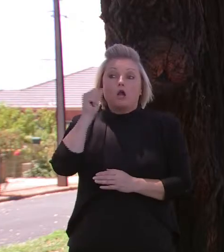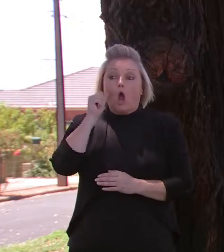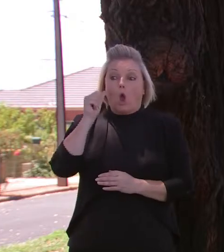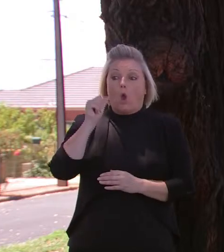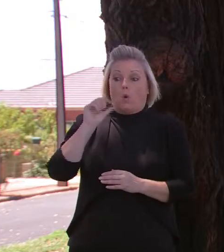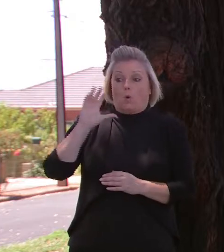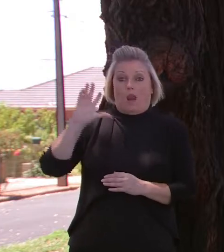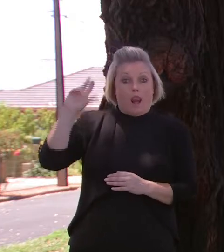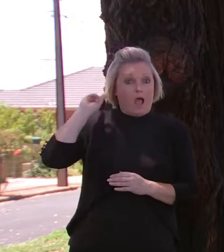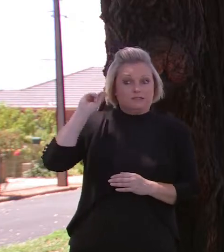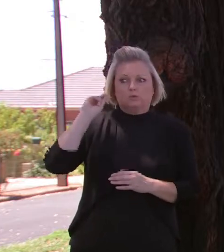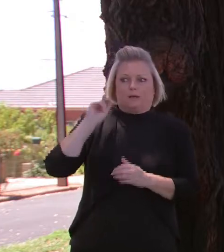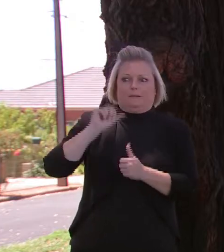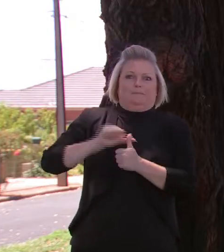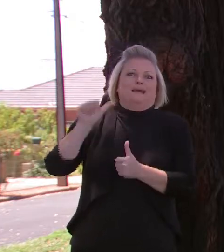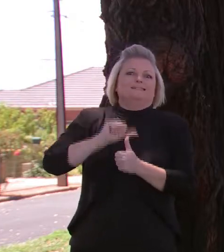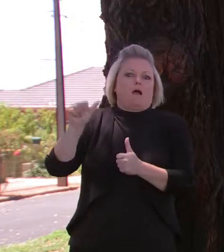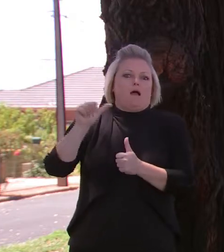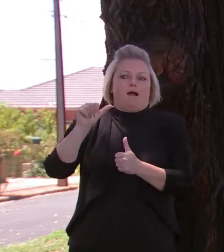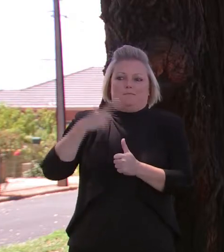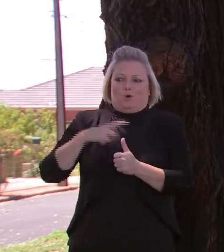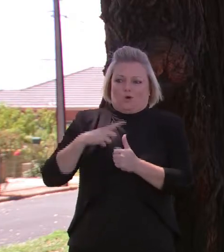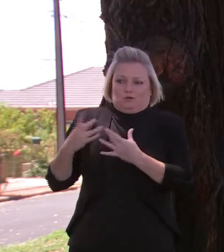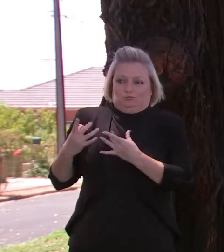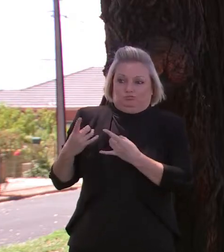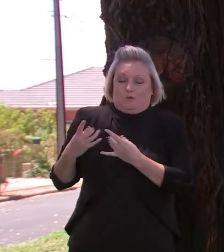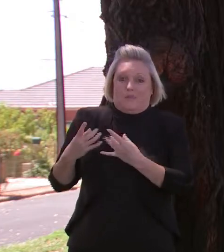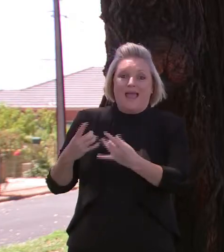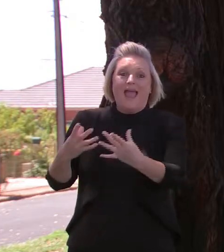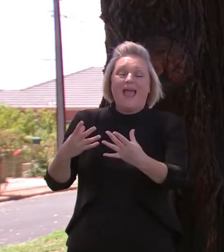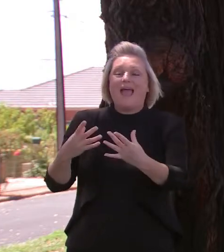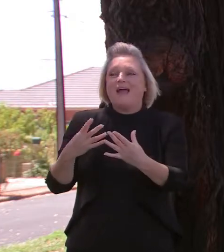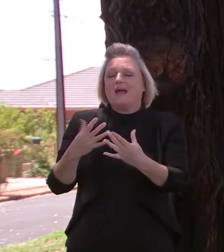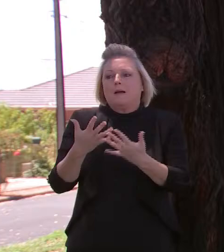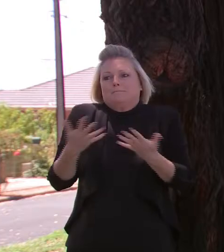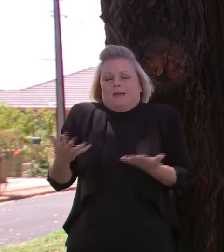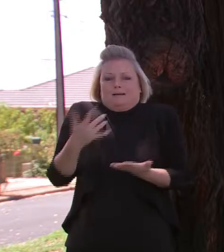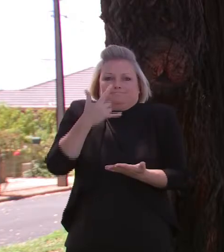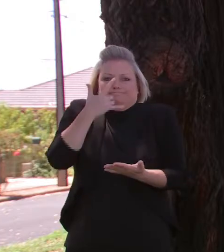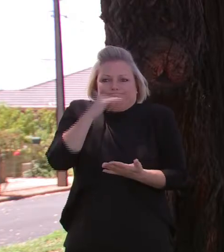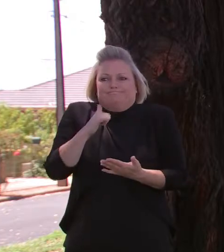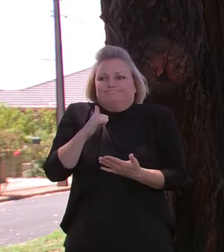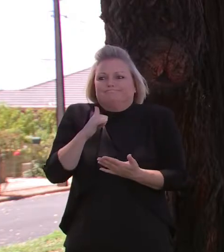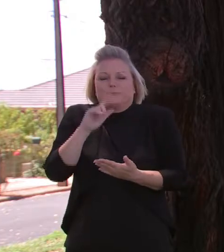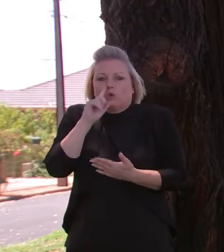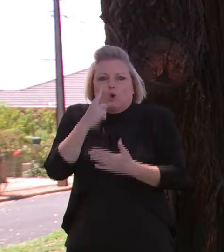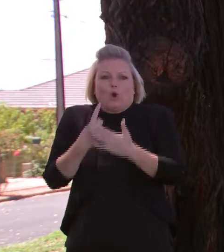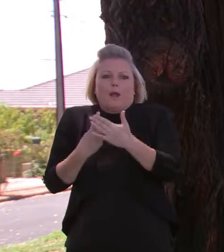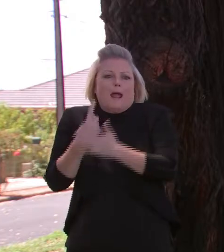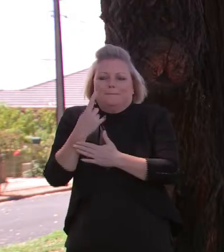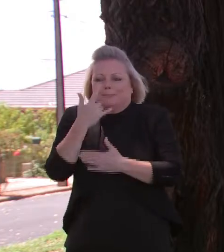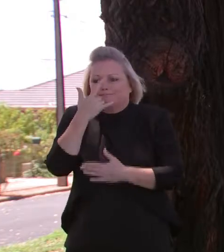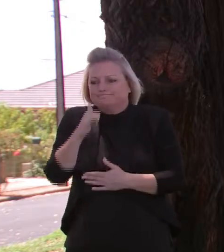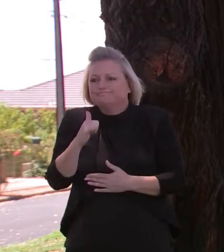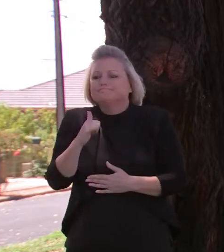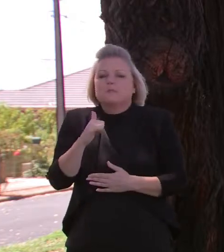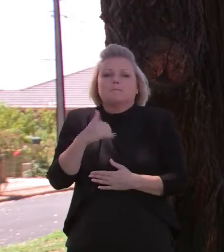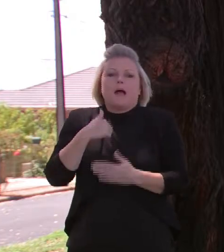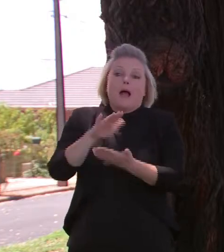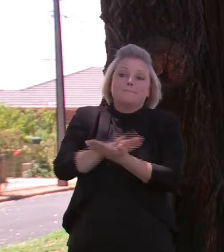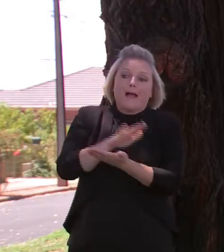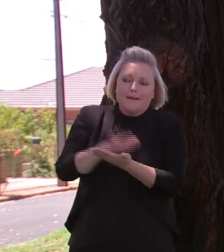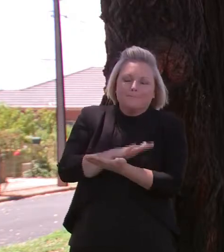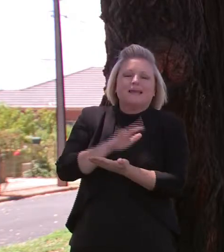been provided last week, as was our intention, and I'm very sorry that that didn't take place, but I am very pleased that they'll be getting